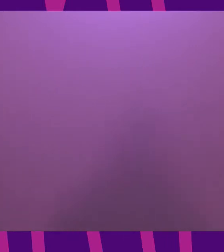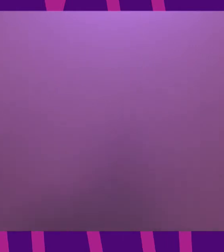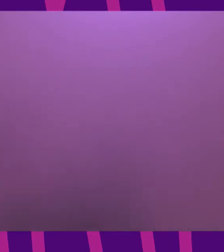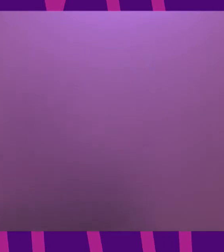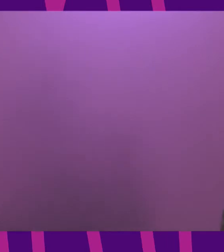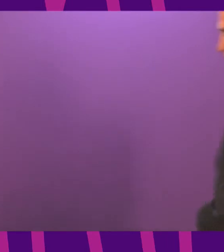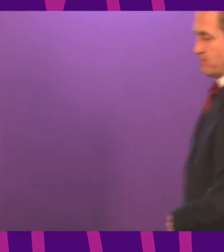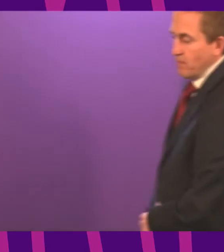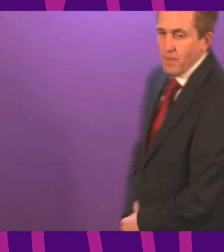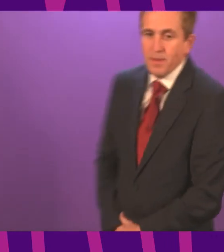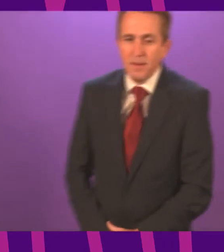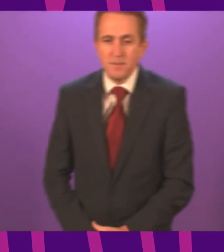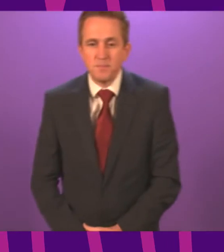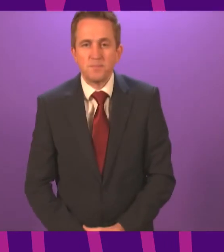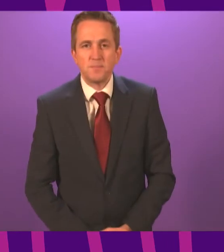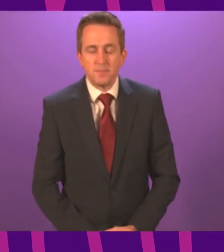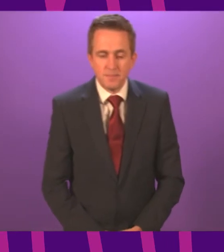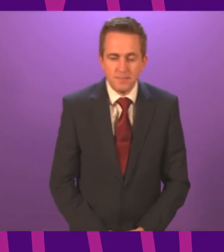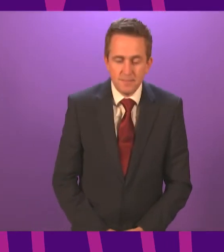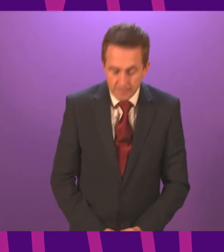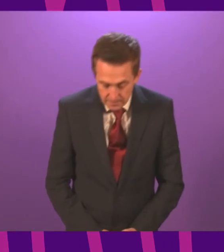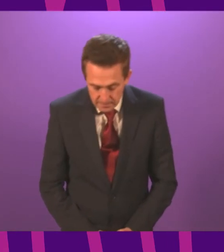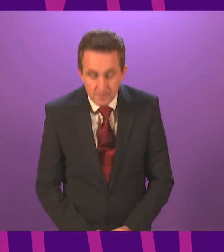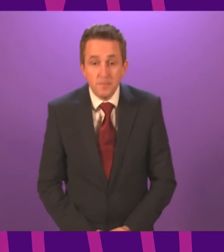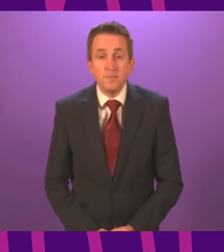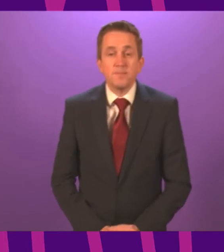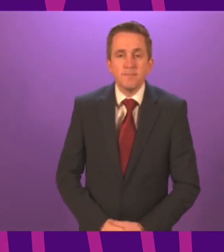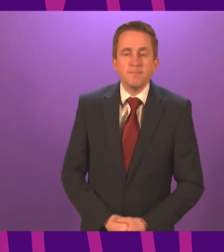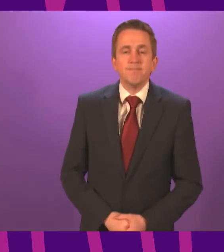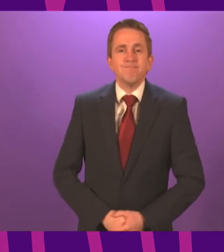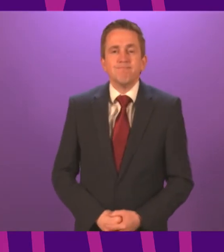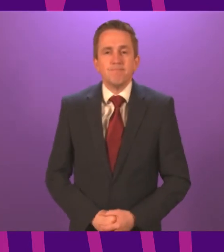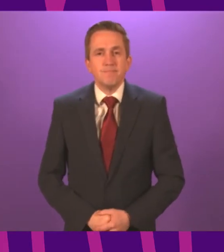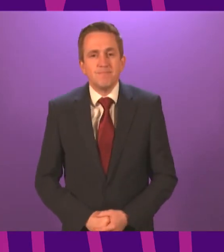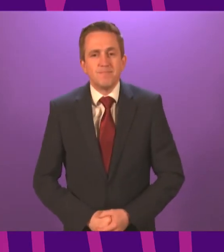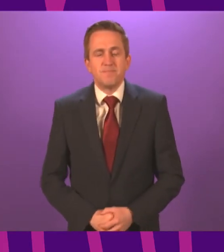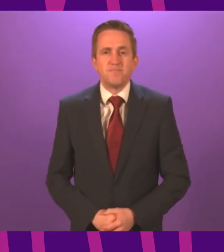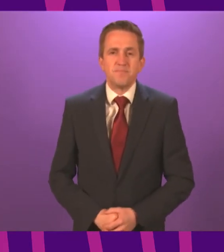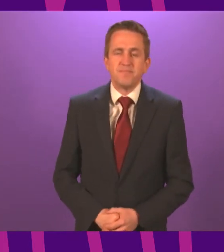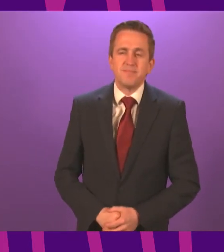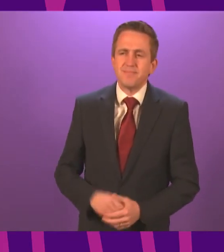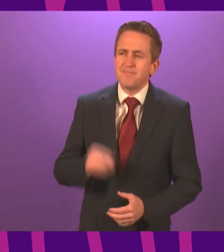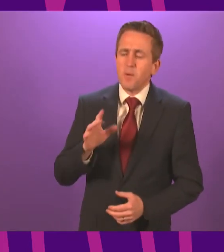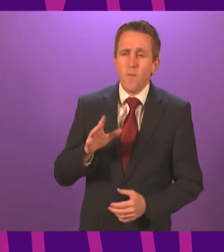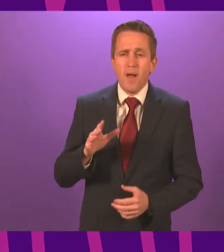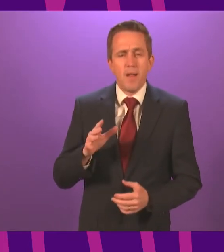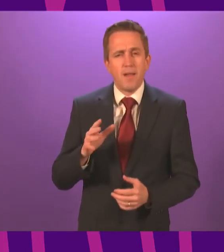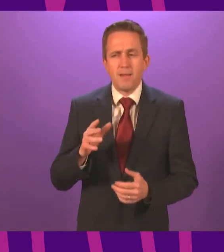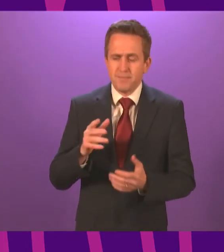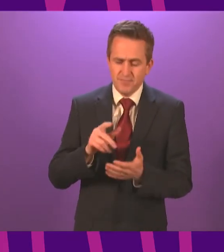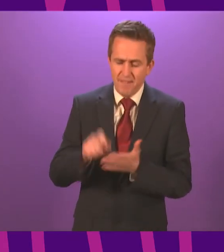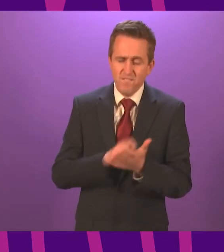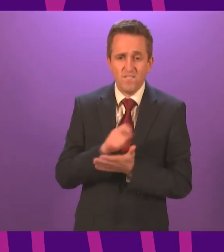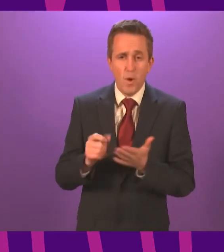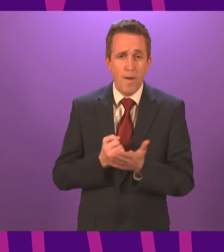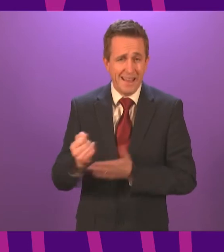Thank you. And I call Patrick Harvey to be followed by Willie Rennie. Patrick Harvey. Thank you, Presiding Officer. Well, I already thought I was likely to vote against the Labour amendment, and